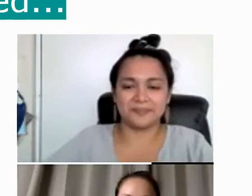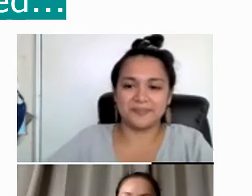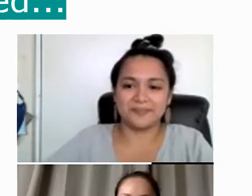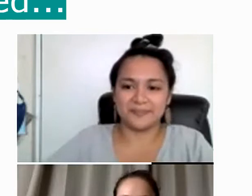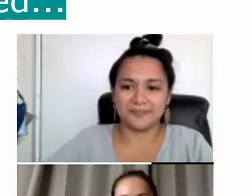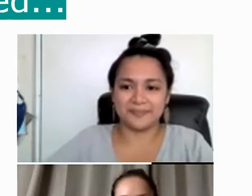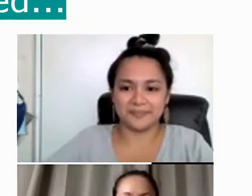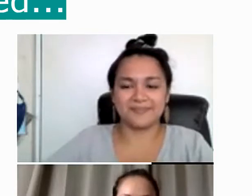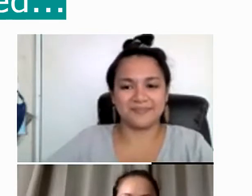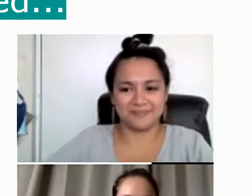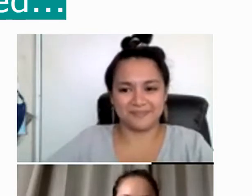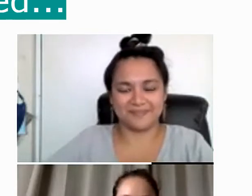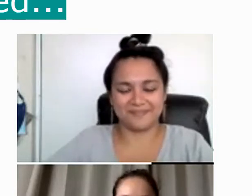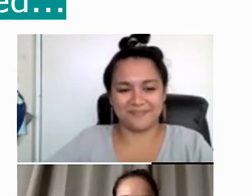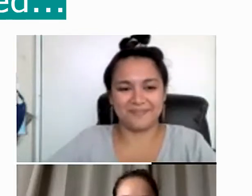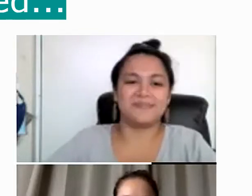Same. Me too.